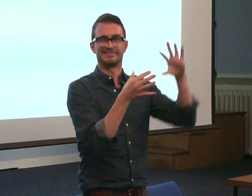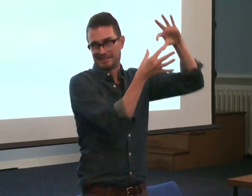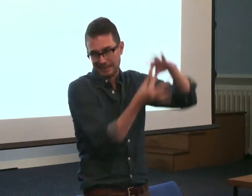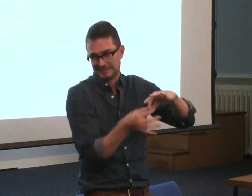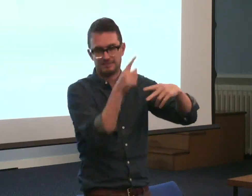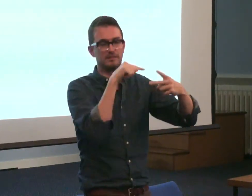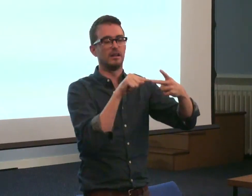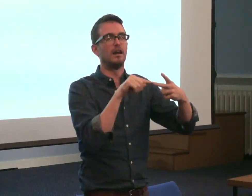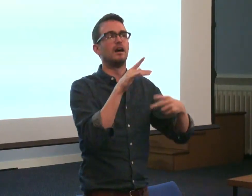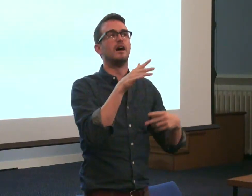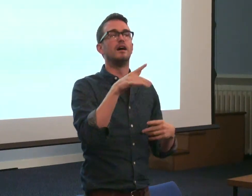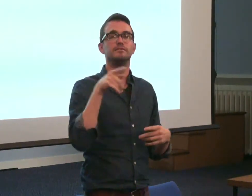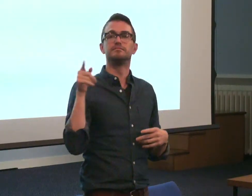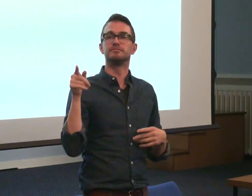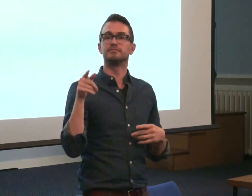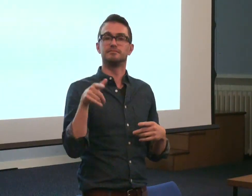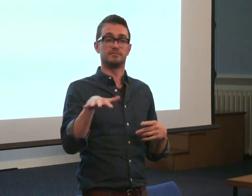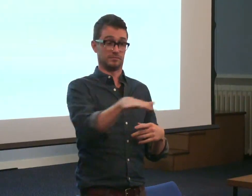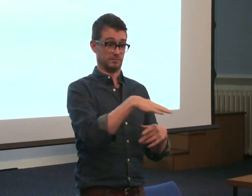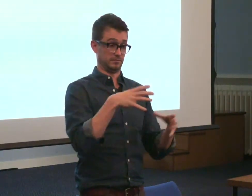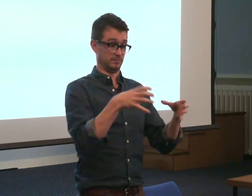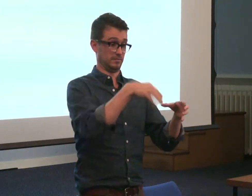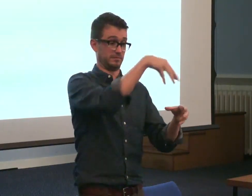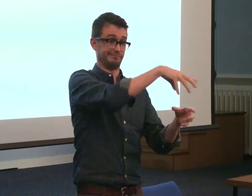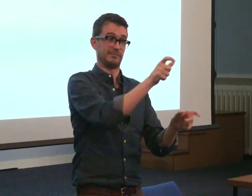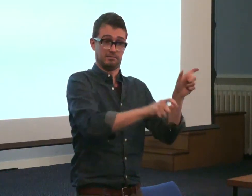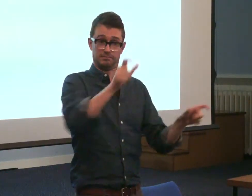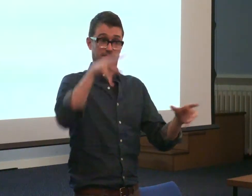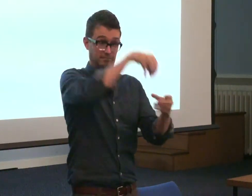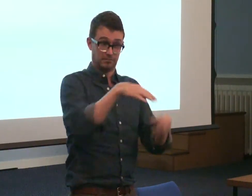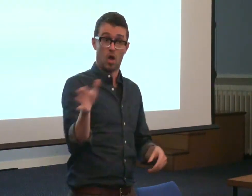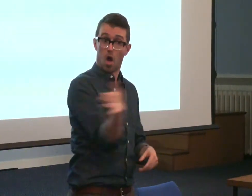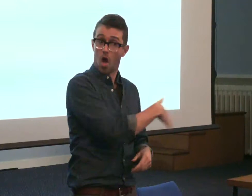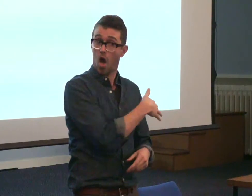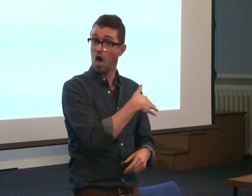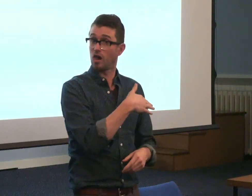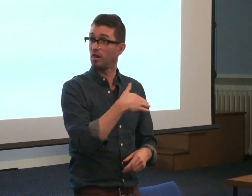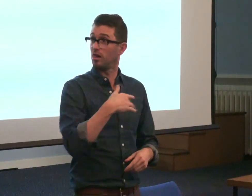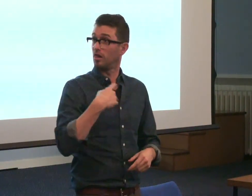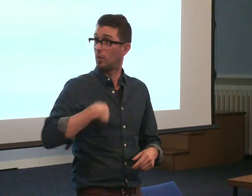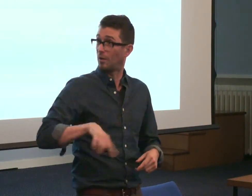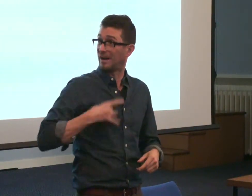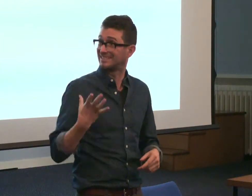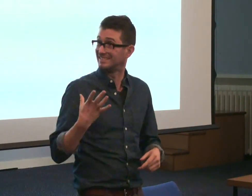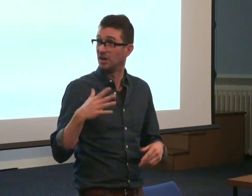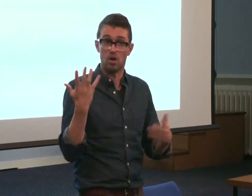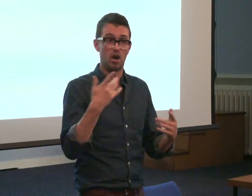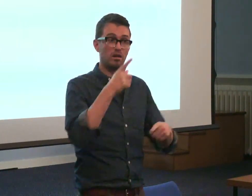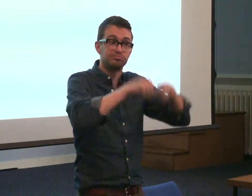question. And a related sub-question is in relation to the people that were involved as participants. Were